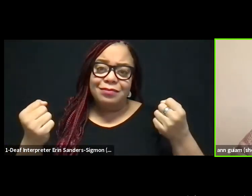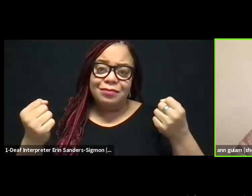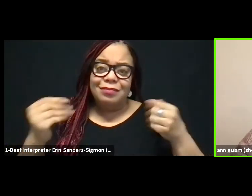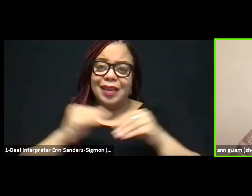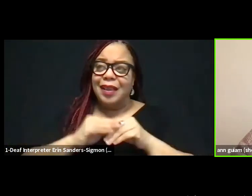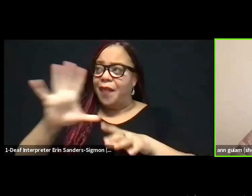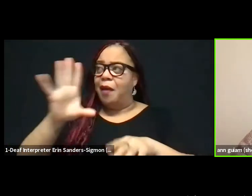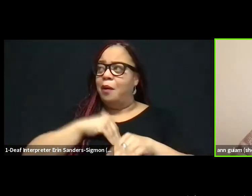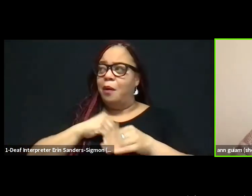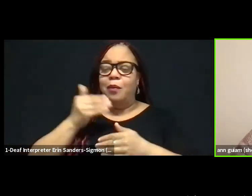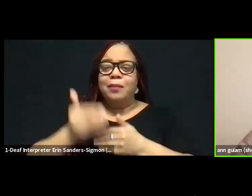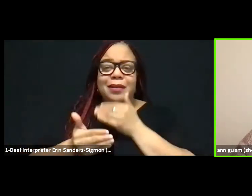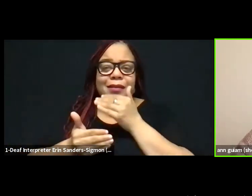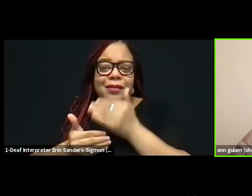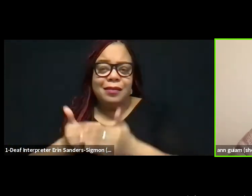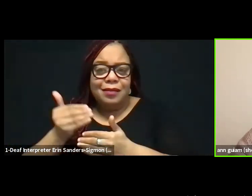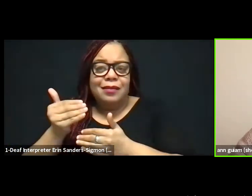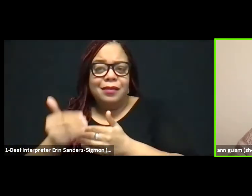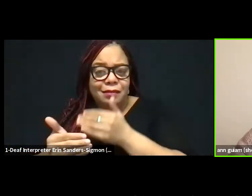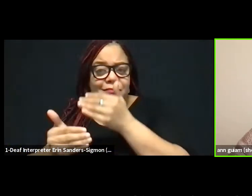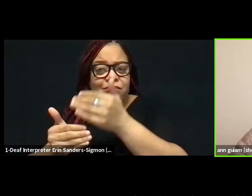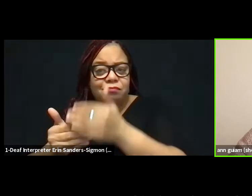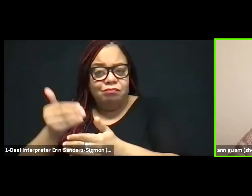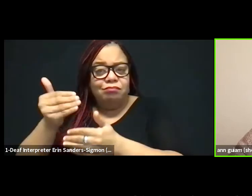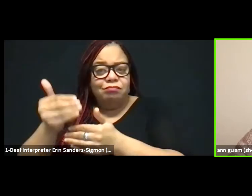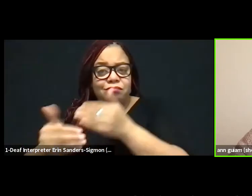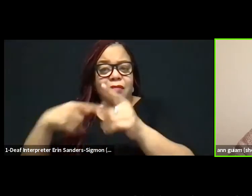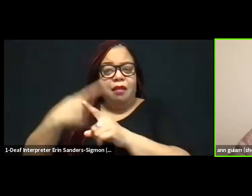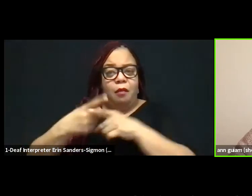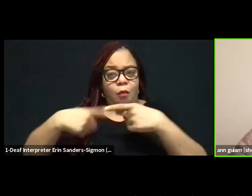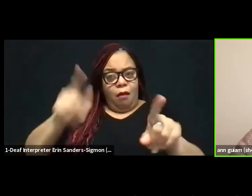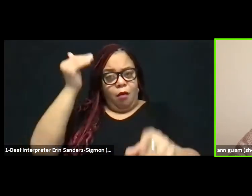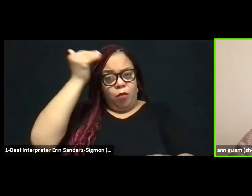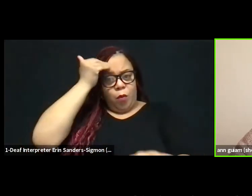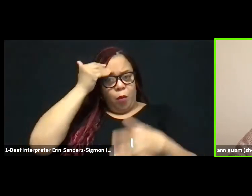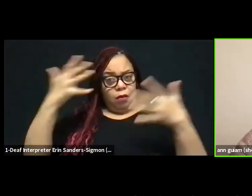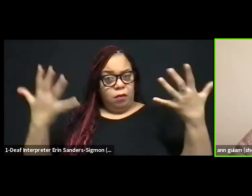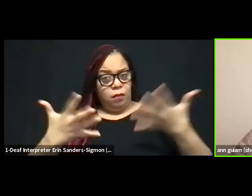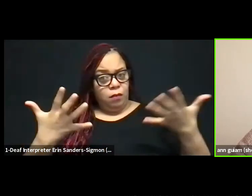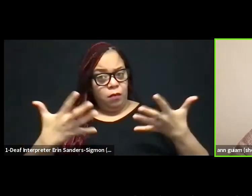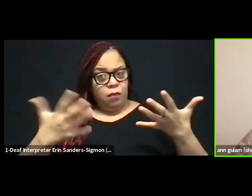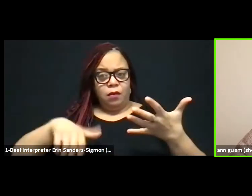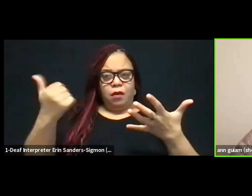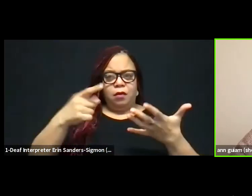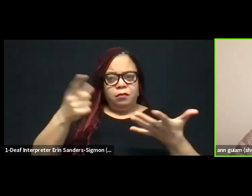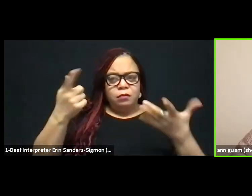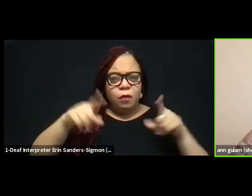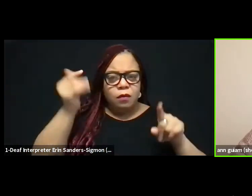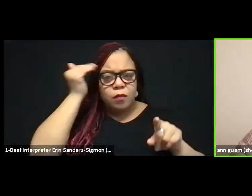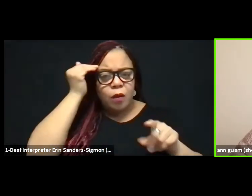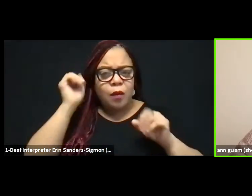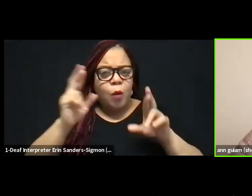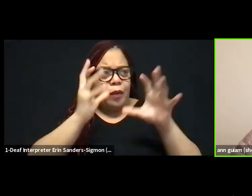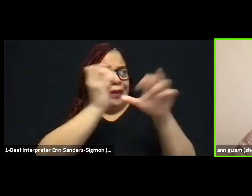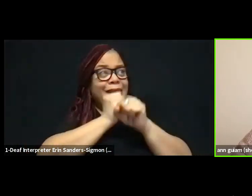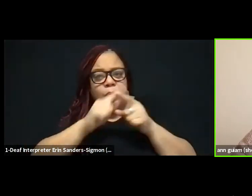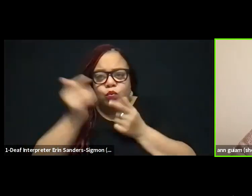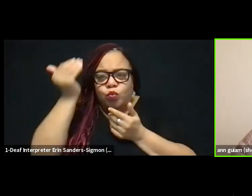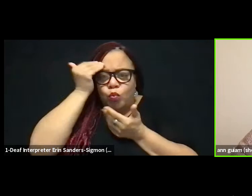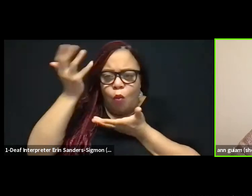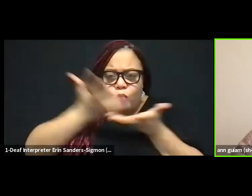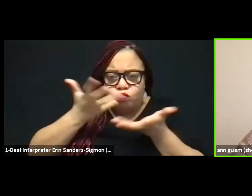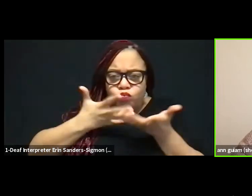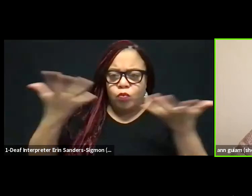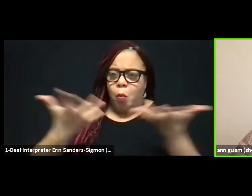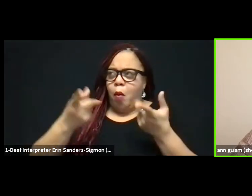getting to know what they want for themselves. For example, like, we need, like, listening sessions and definitely being